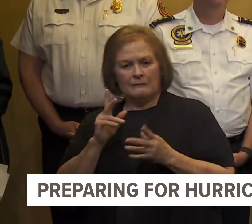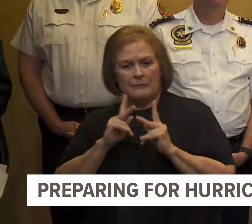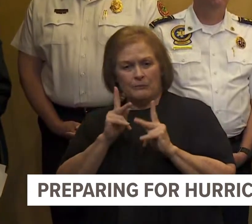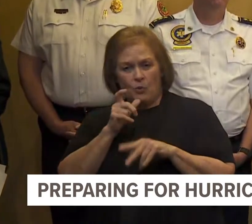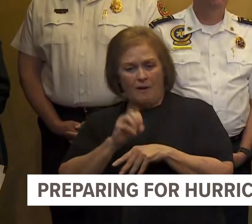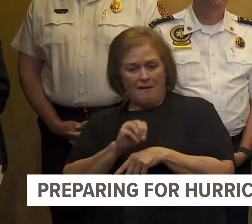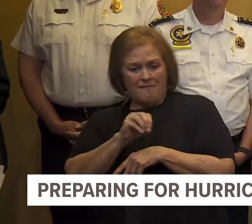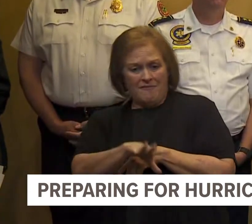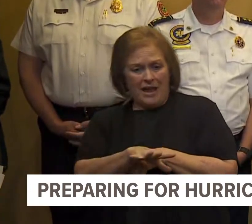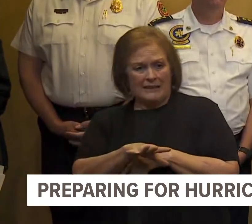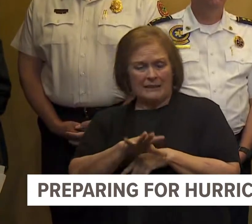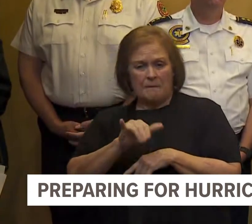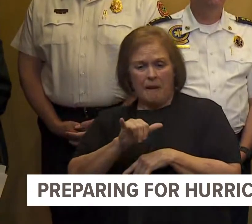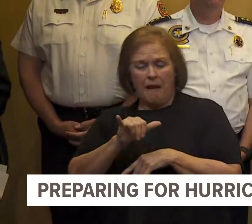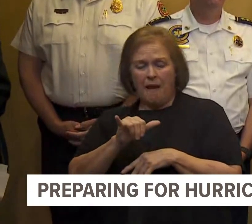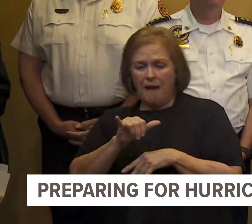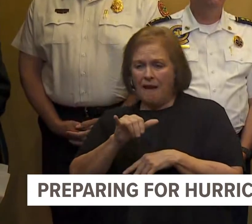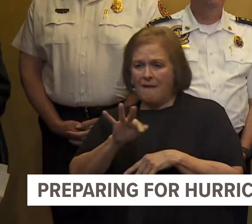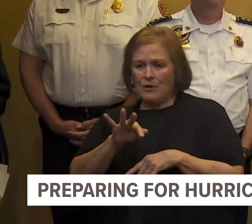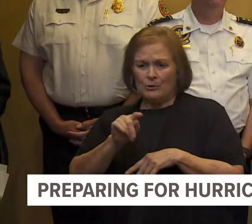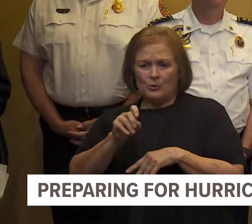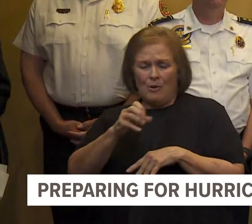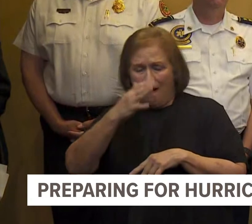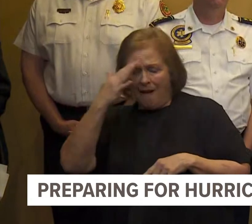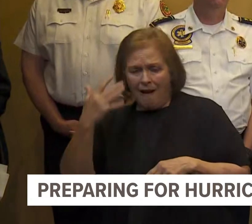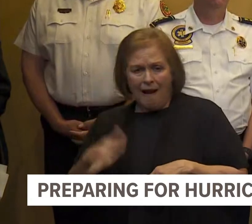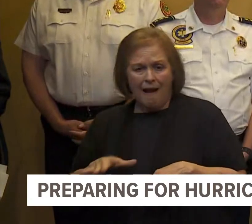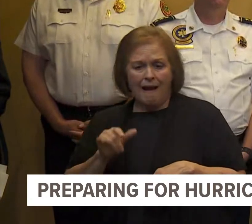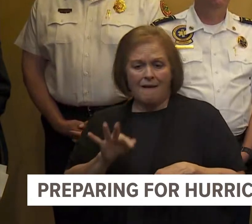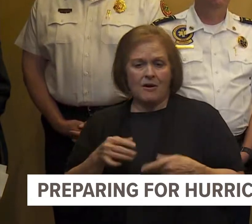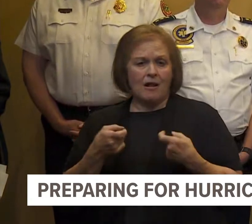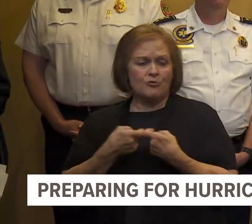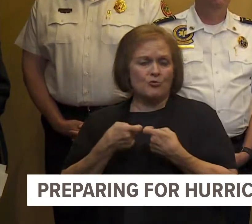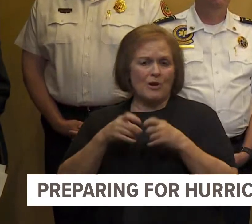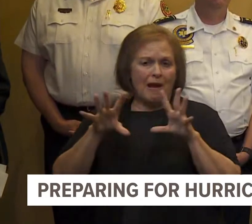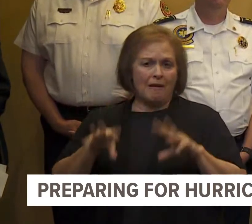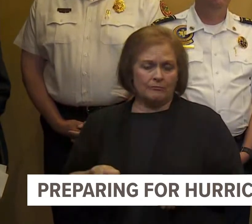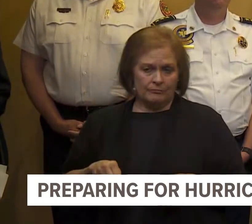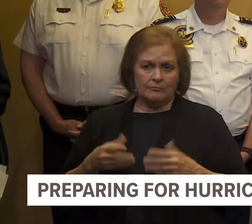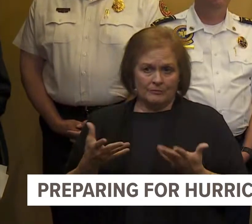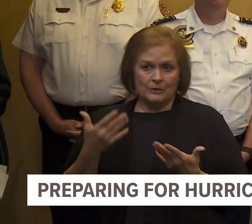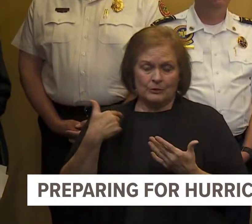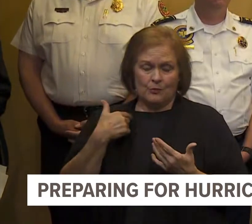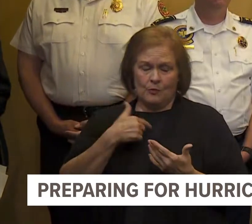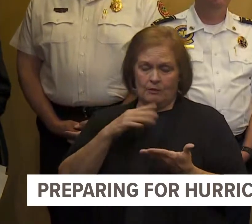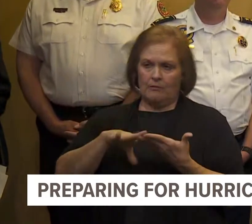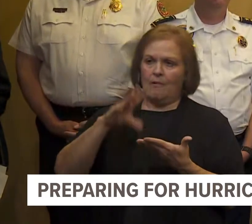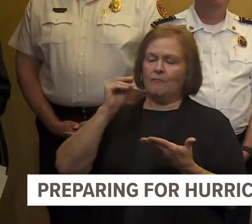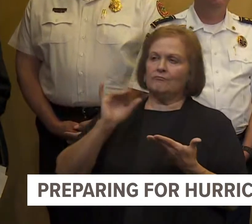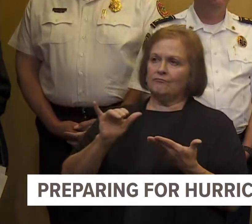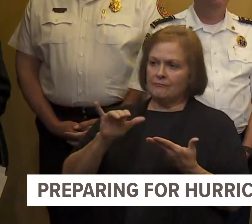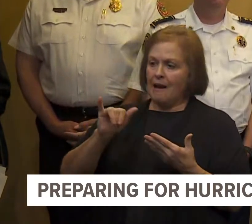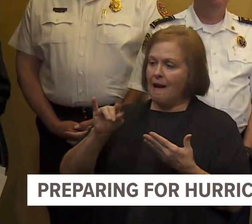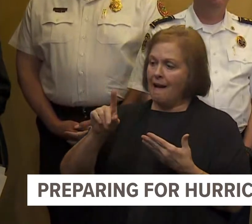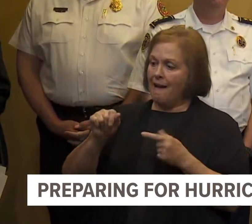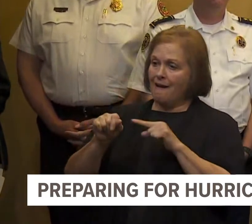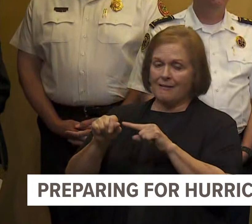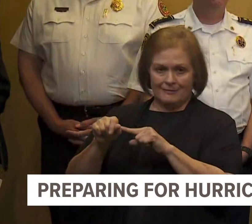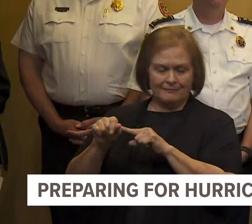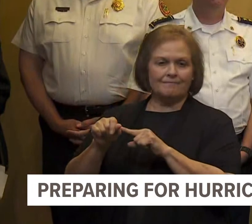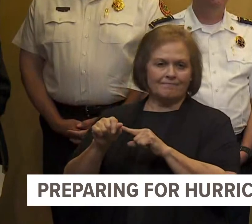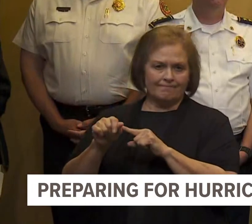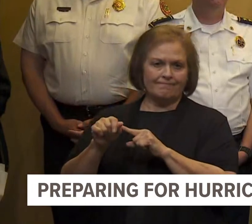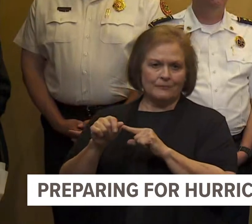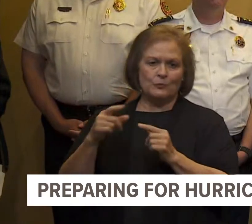affected particularly by heat and power outages after storms. We've learned it during Ida, and we're doing what we can, and